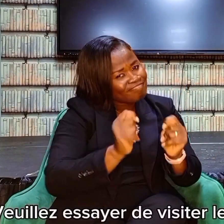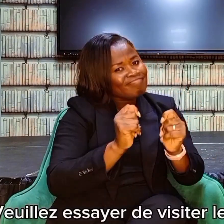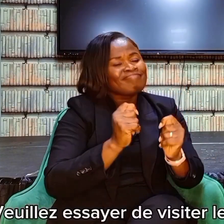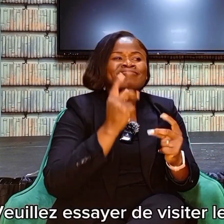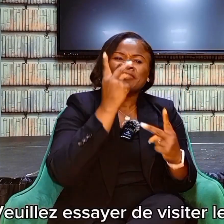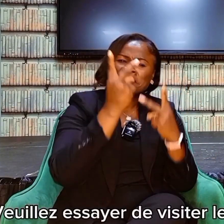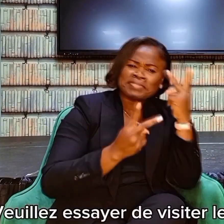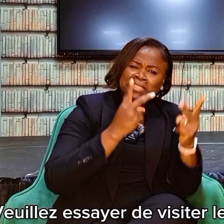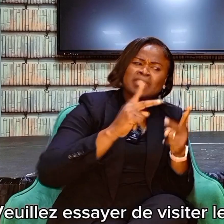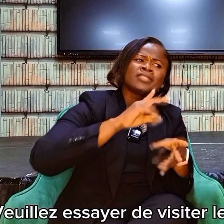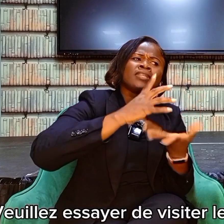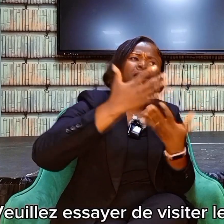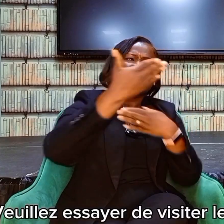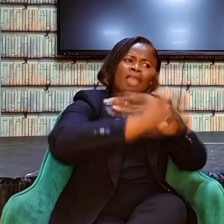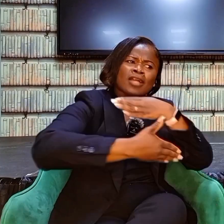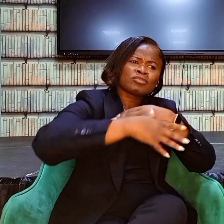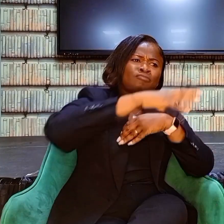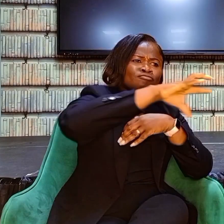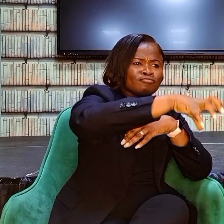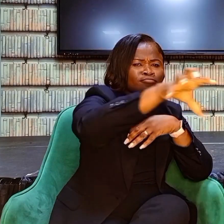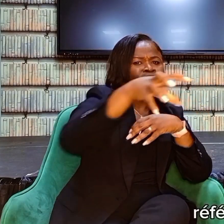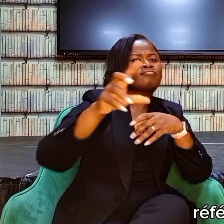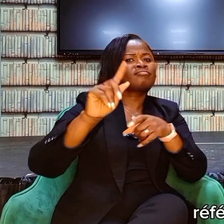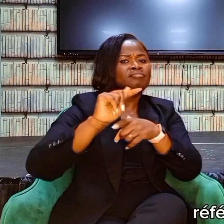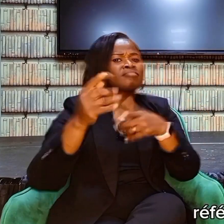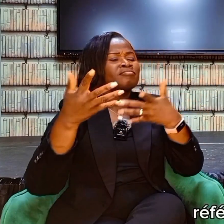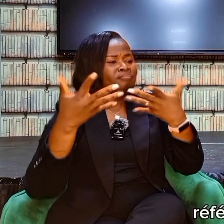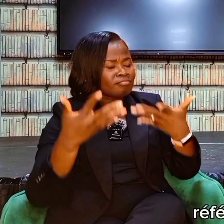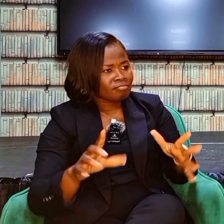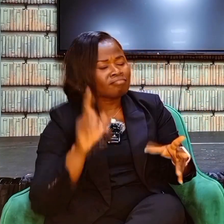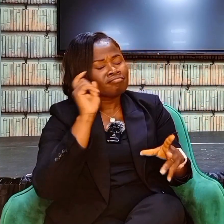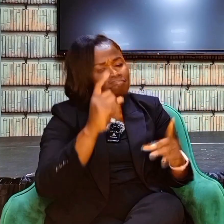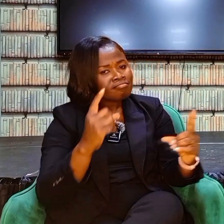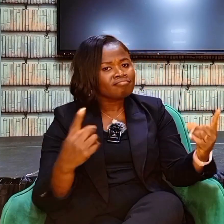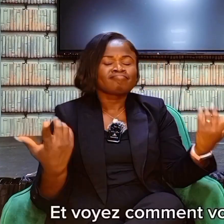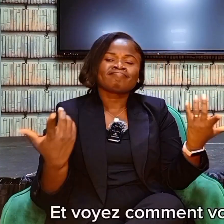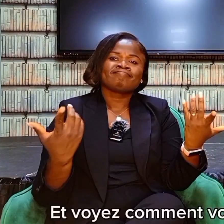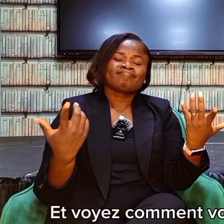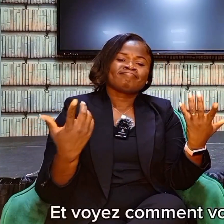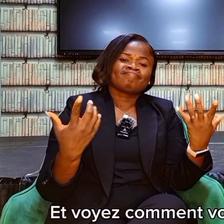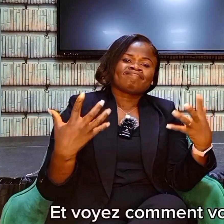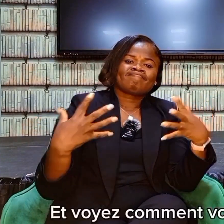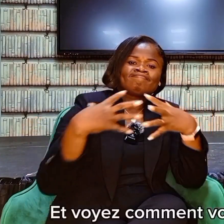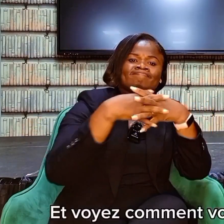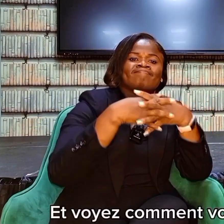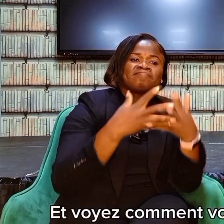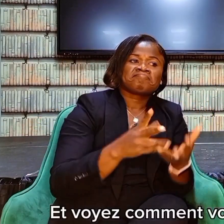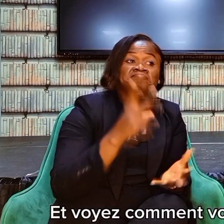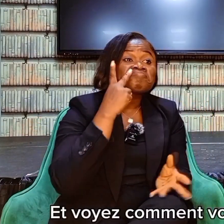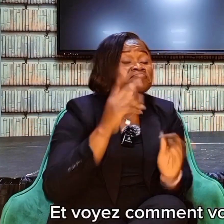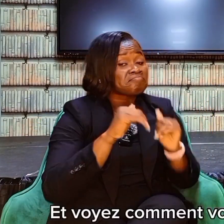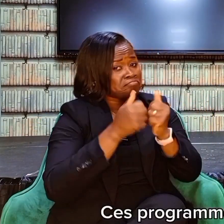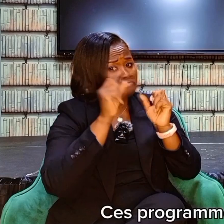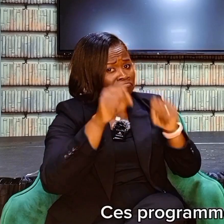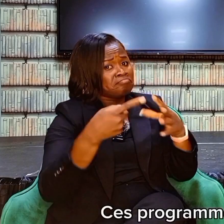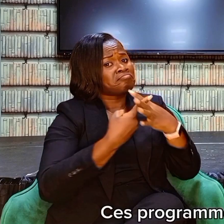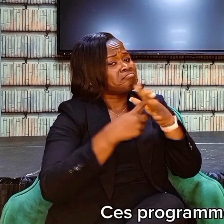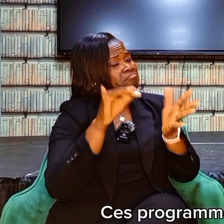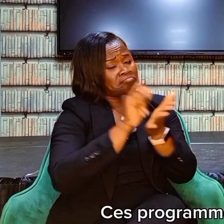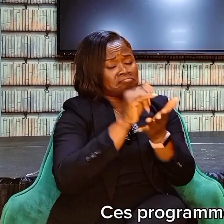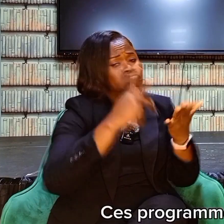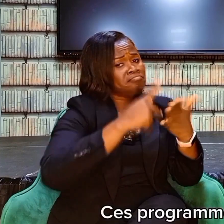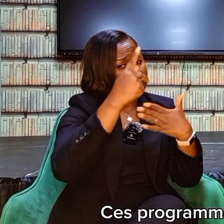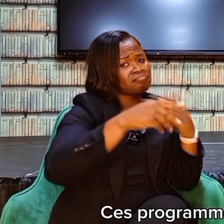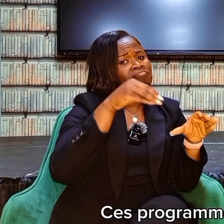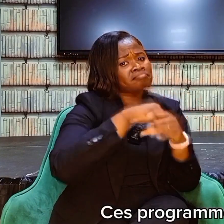visit countries that have this training, benchmark, and see how you can start these